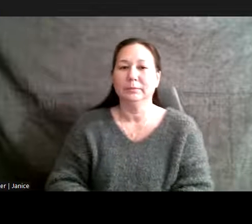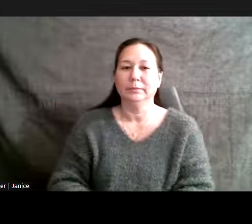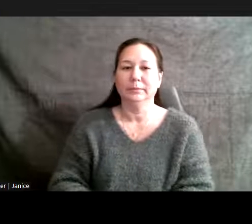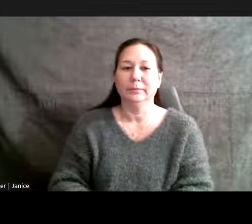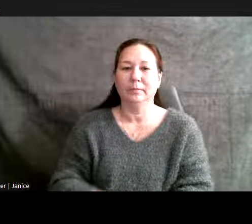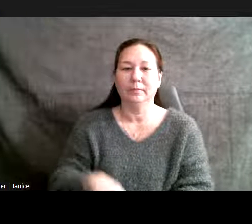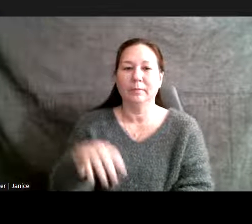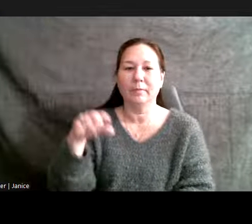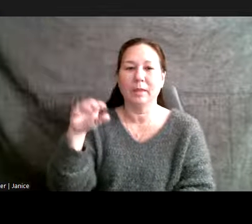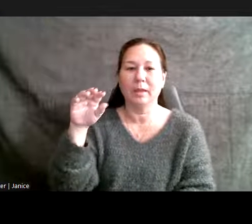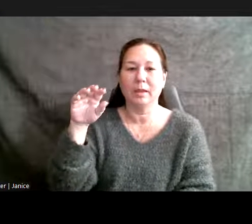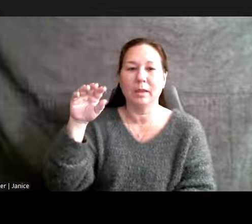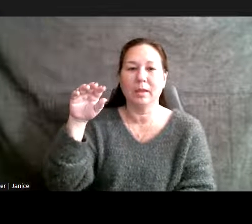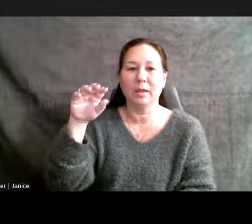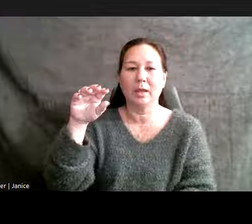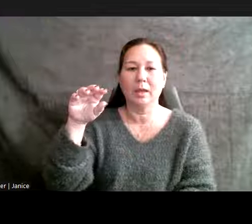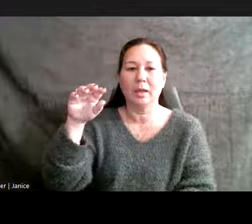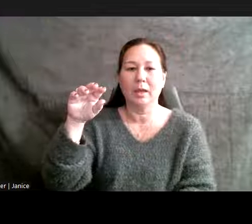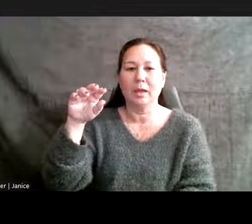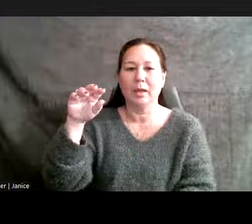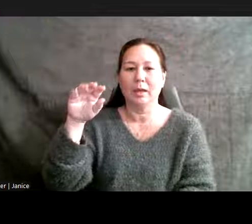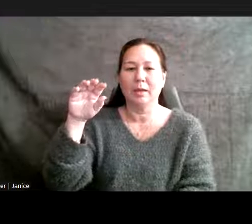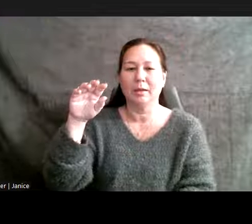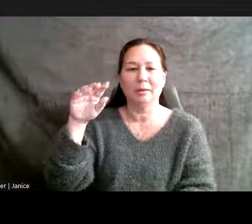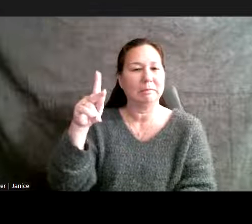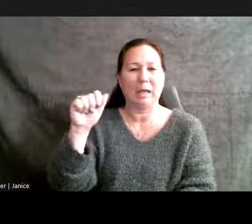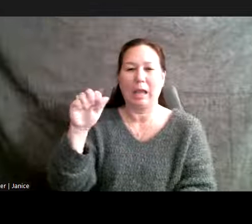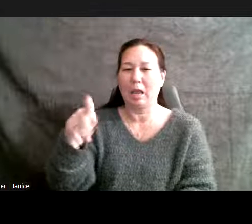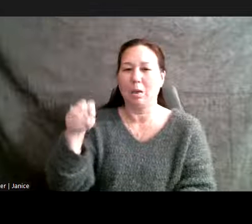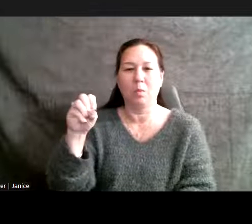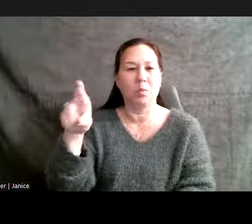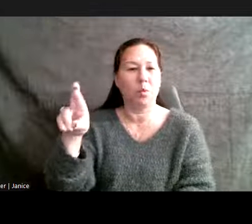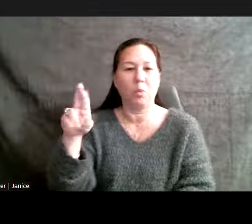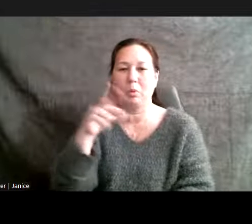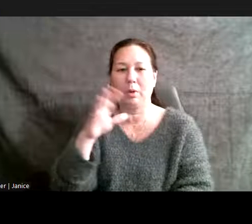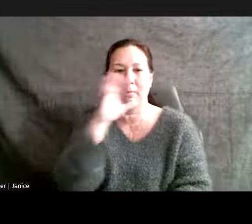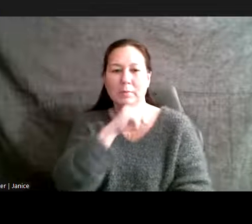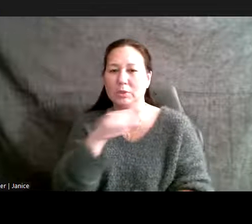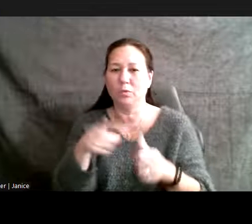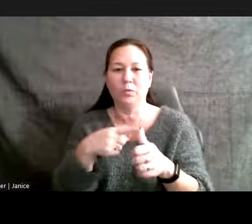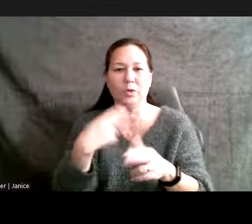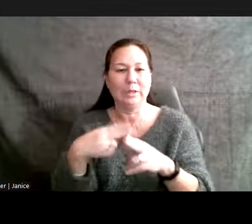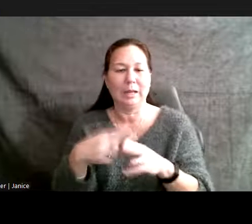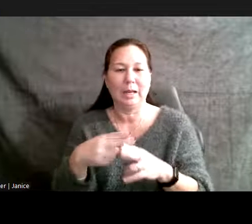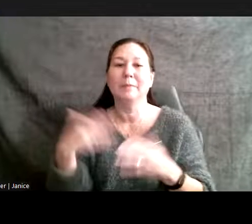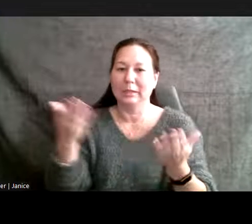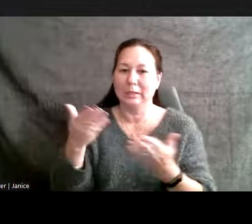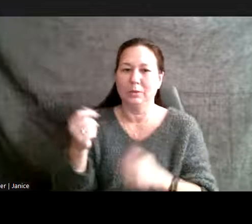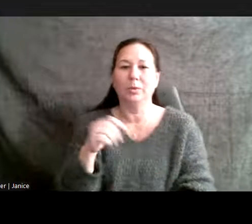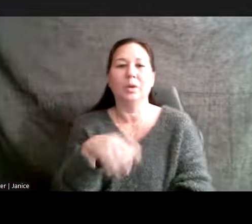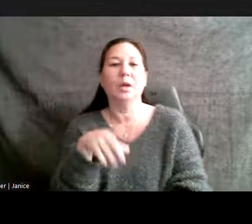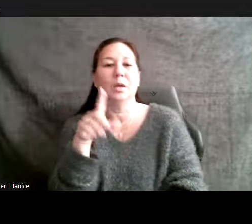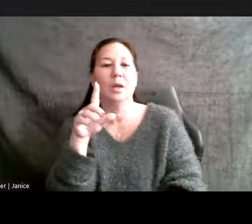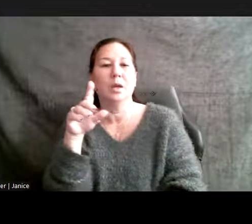please. Here. Thank you, Namrita. Lydia Lowe, please. Here. Thank you.